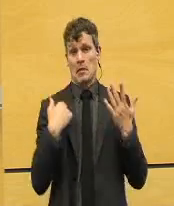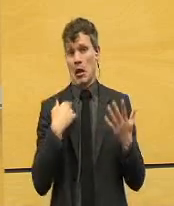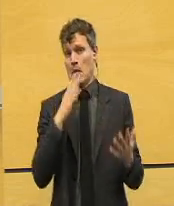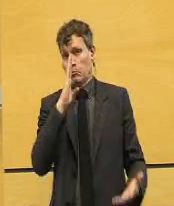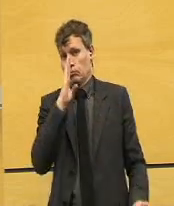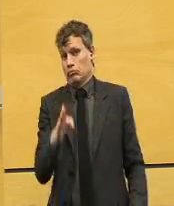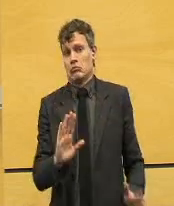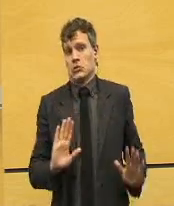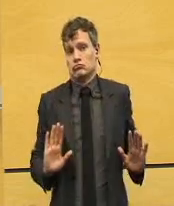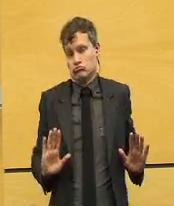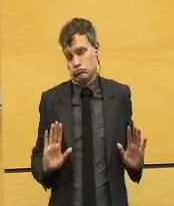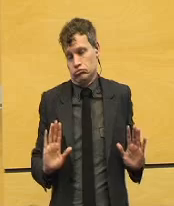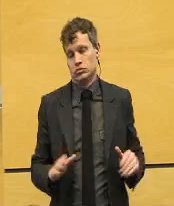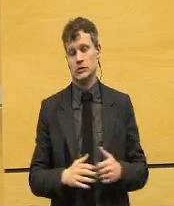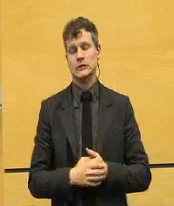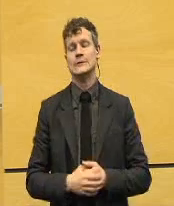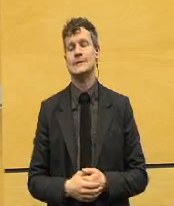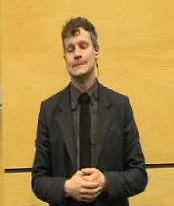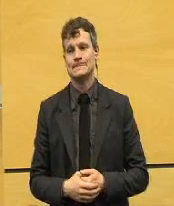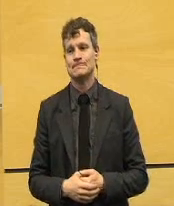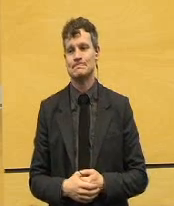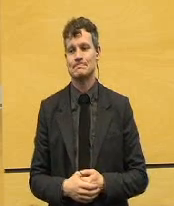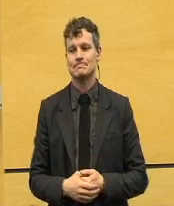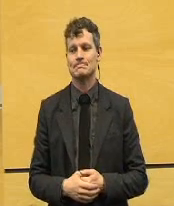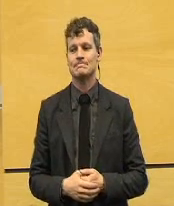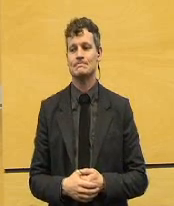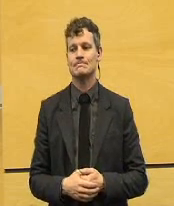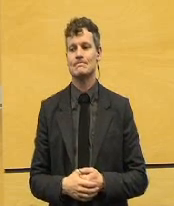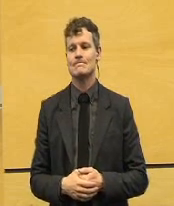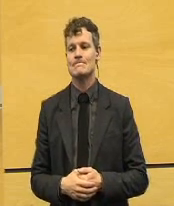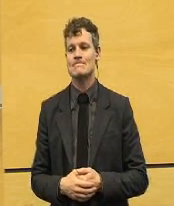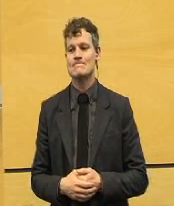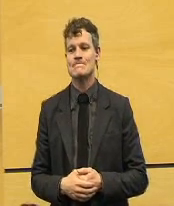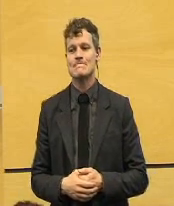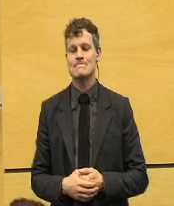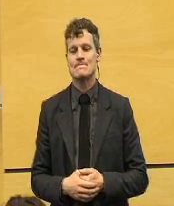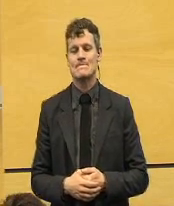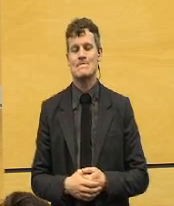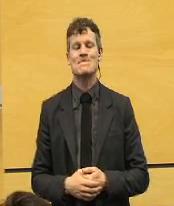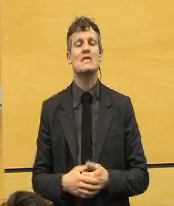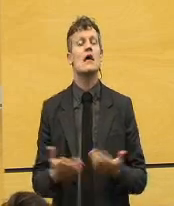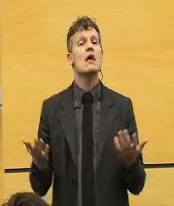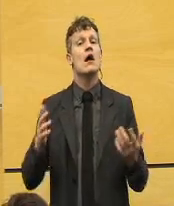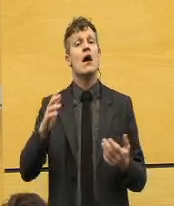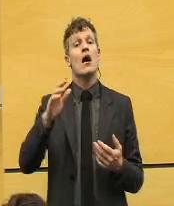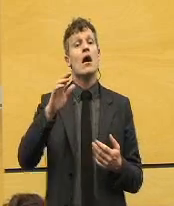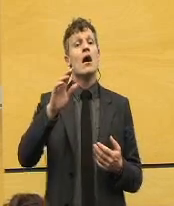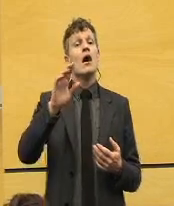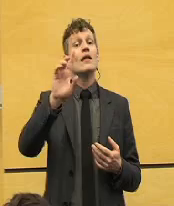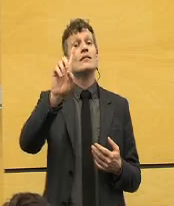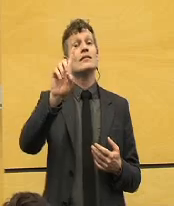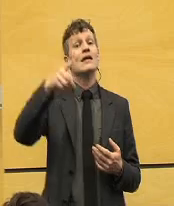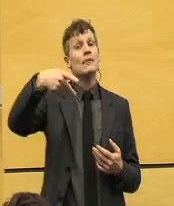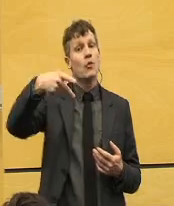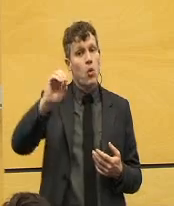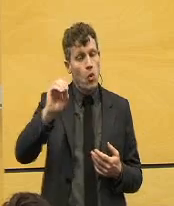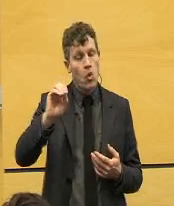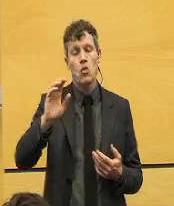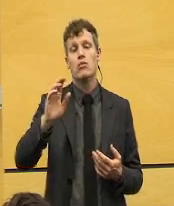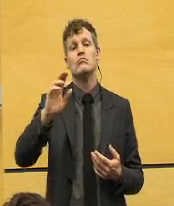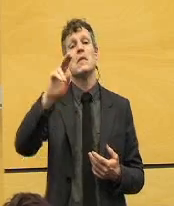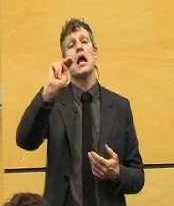And based on the information collected from the NGOs or shadow